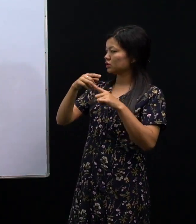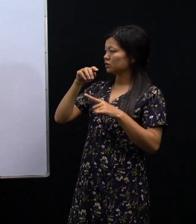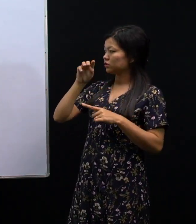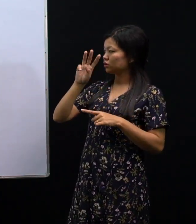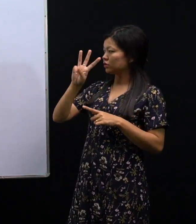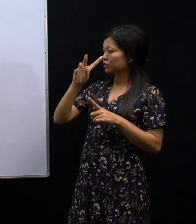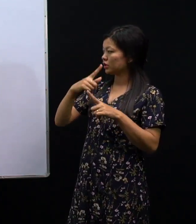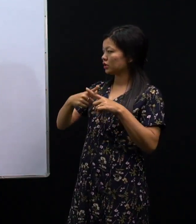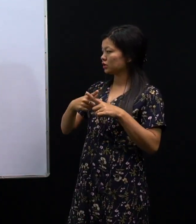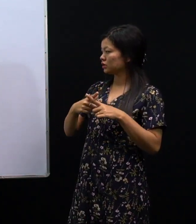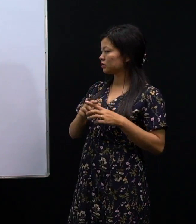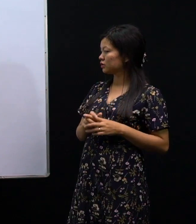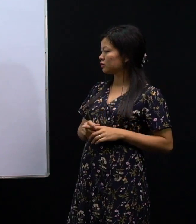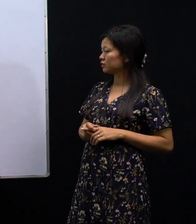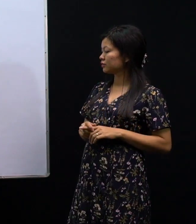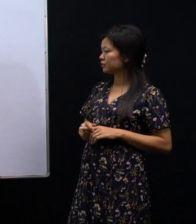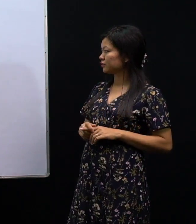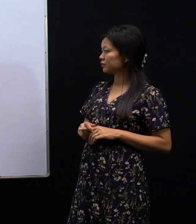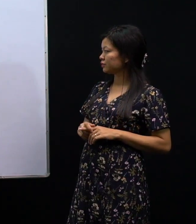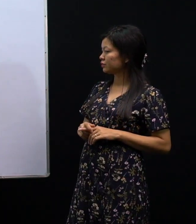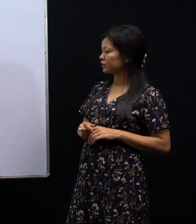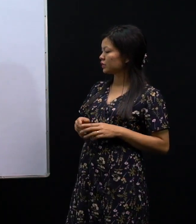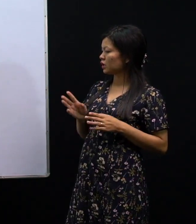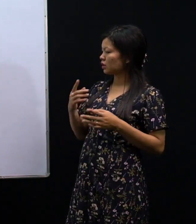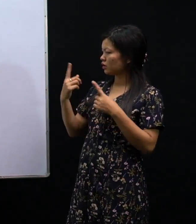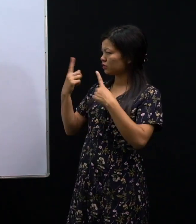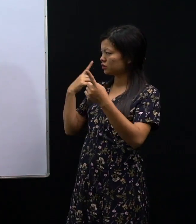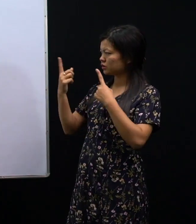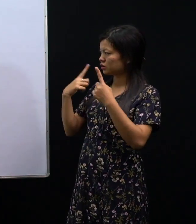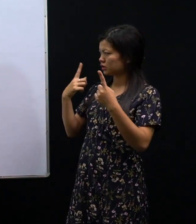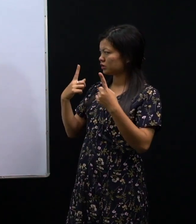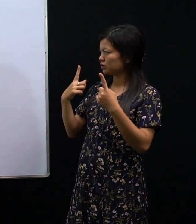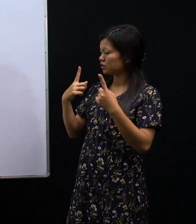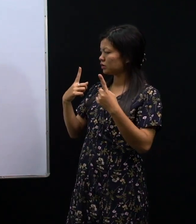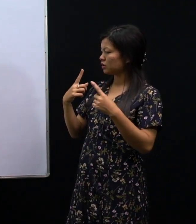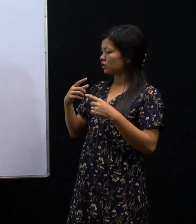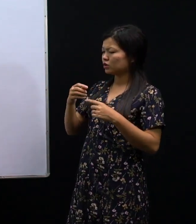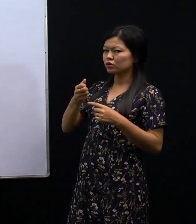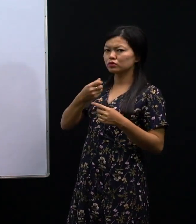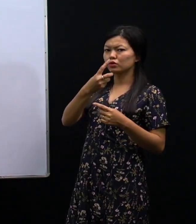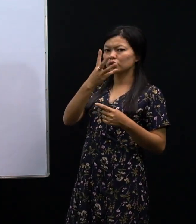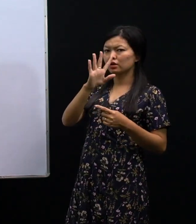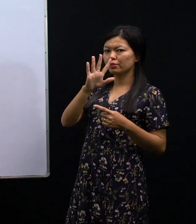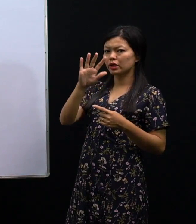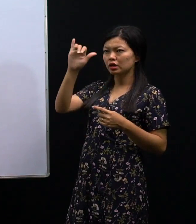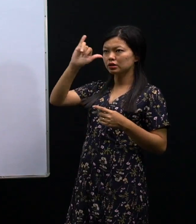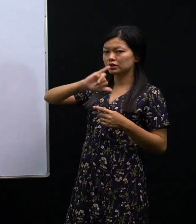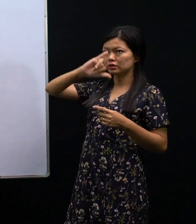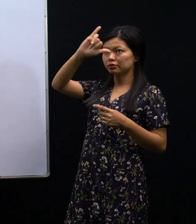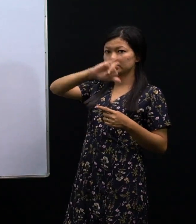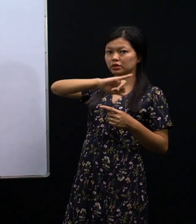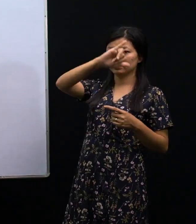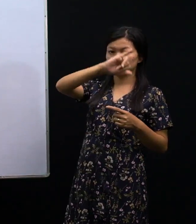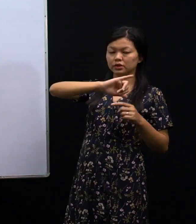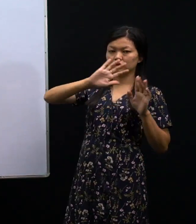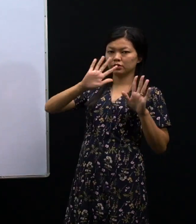7z into 3x. Then you check, is it coming or not? If not coming, it is wrong. 2 3s are 6, 7s